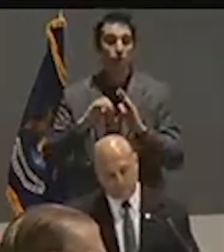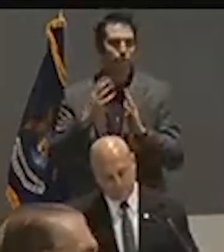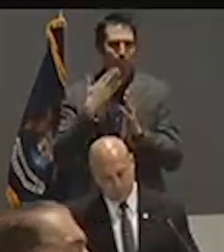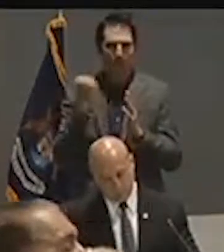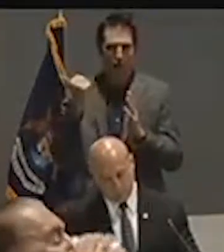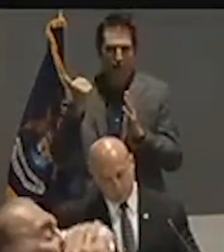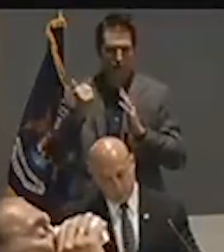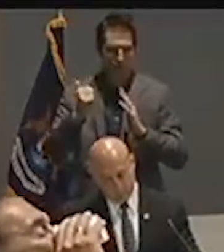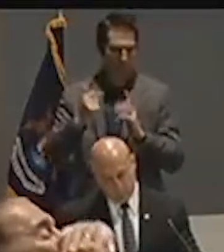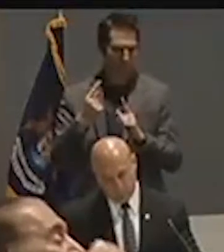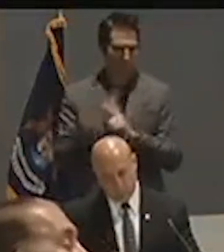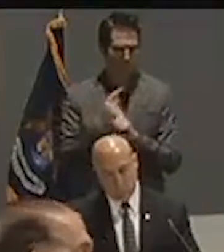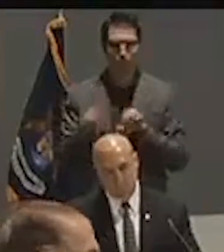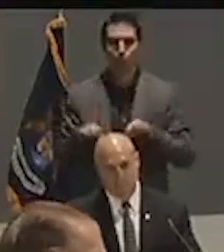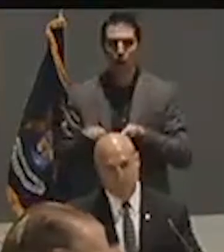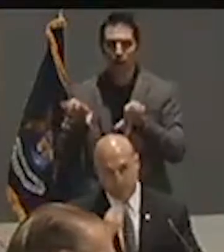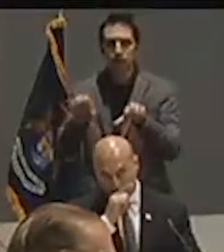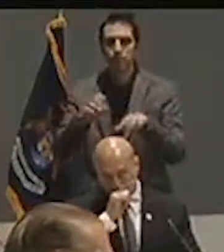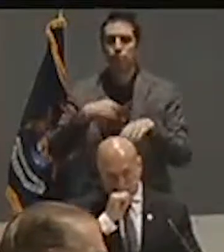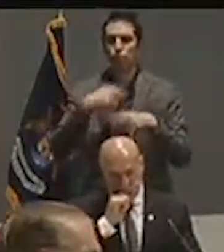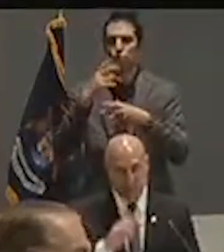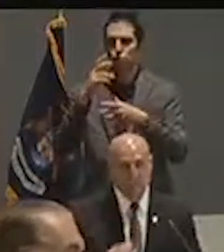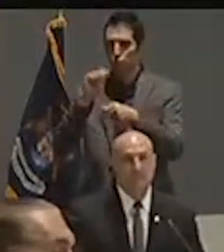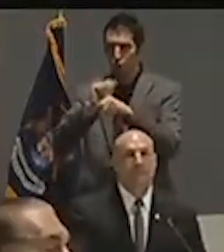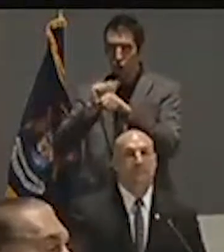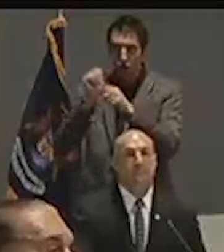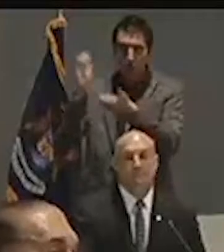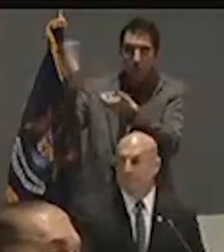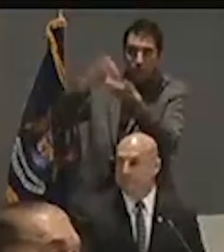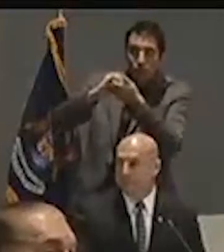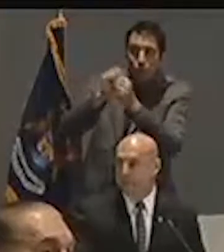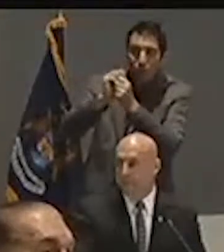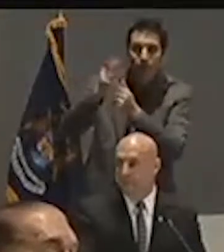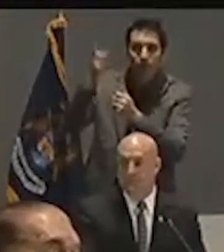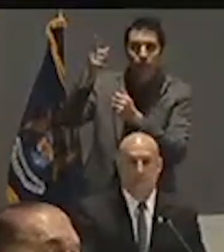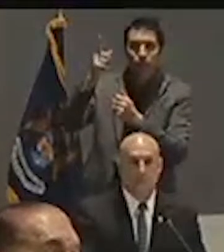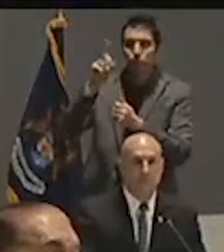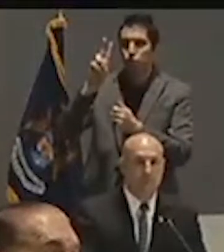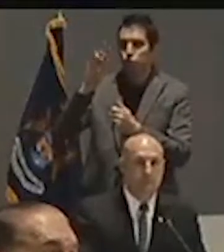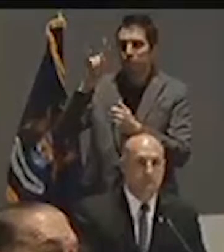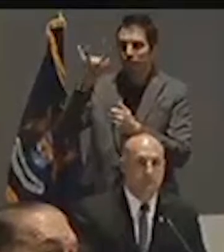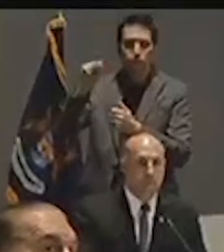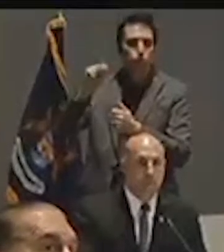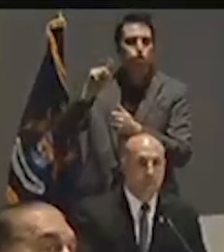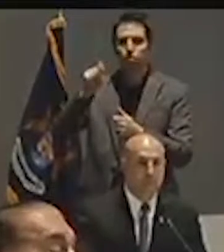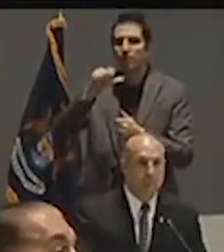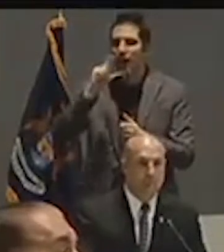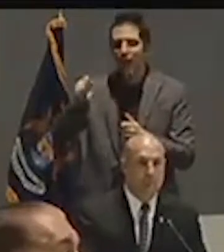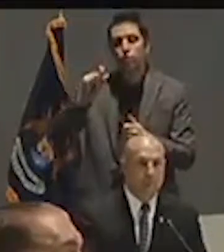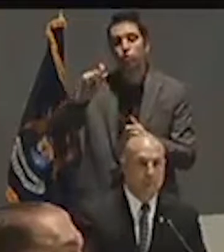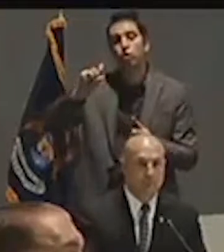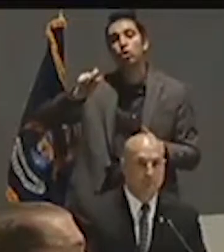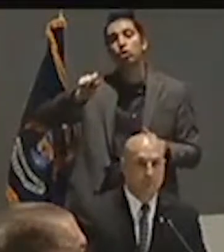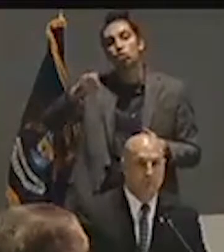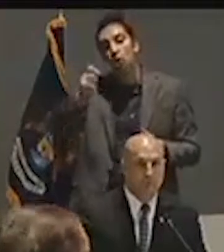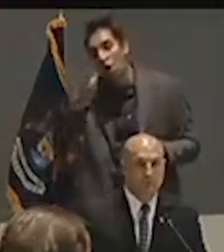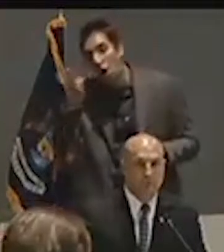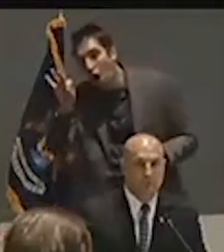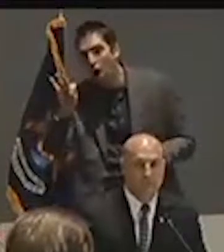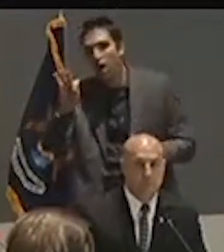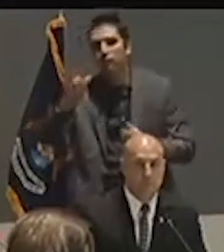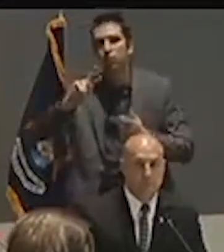practices, working with the utility companies to better understand. You shouldn't have to go through this dramatic shutoff, turn on with all this